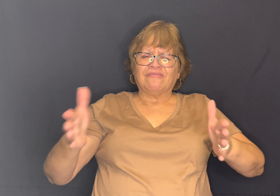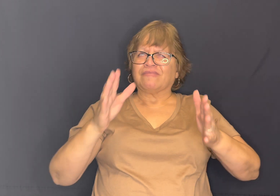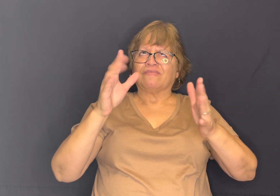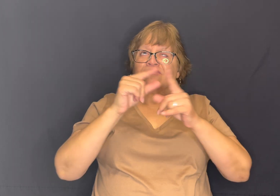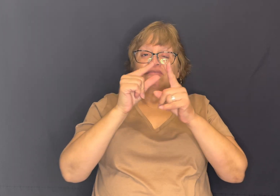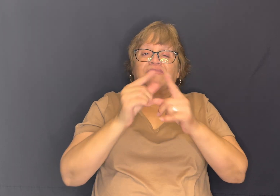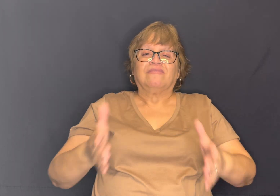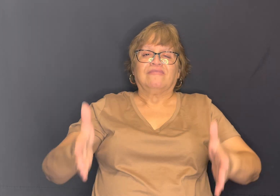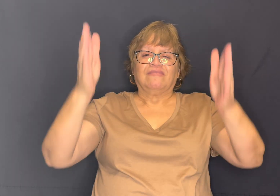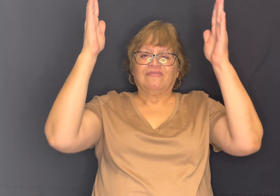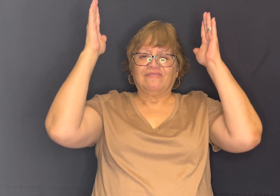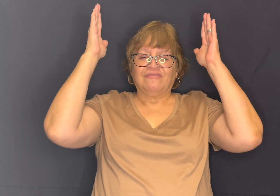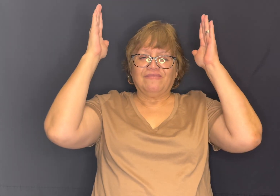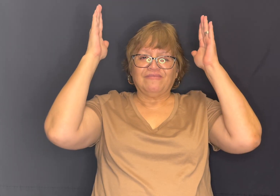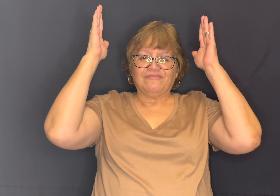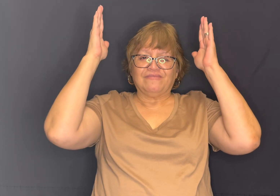What word is that?